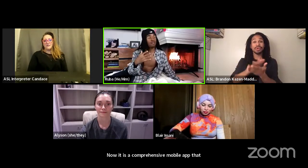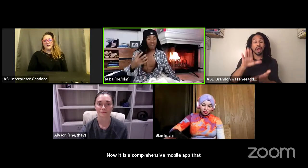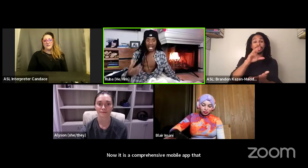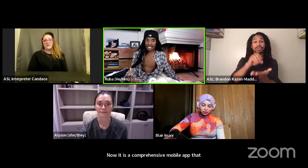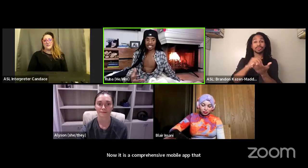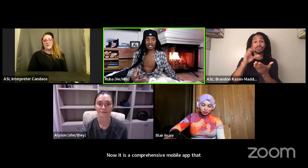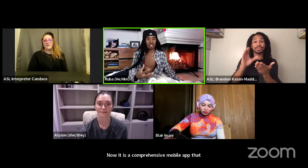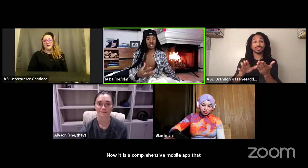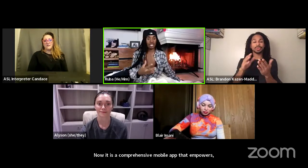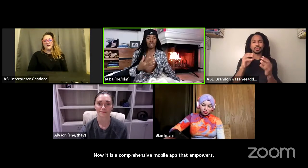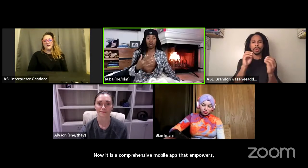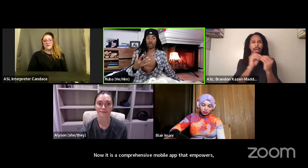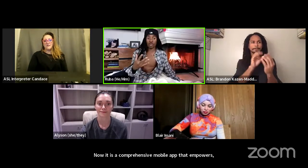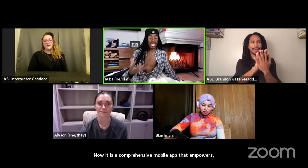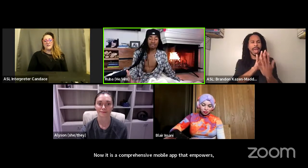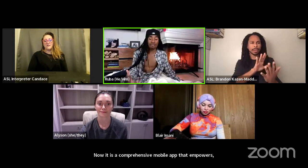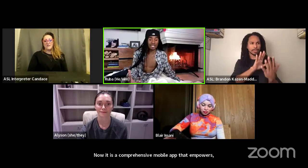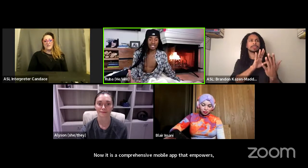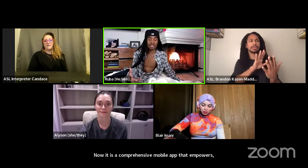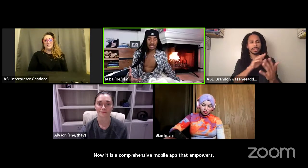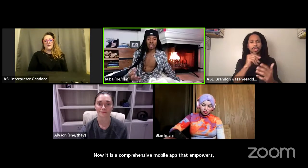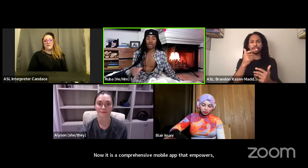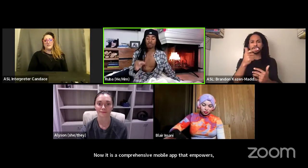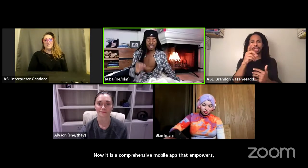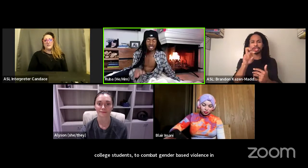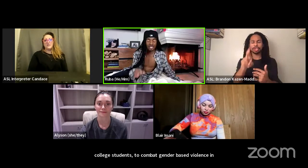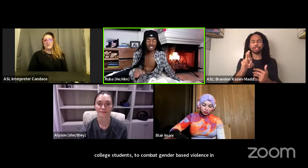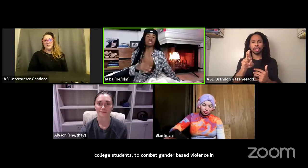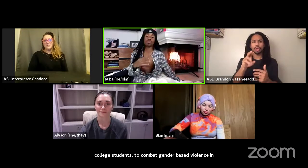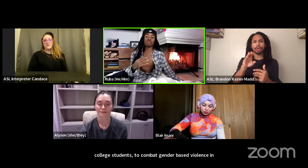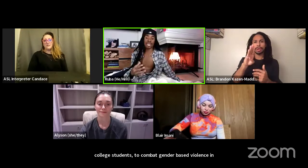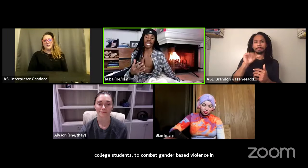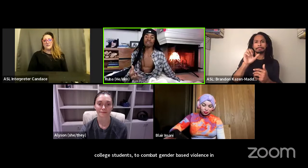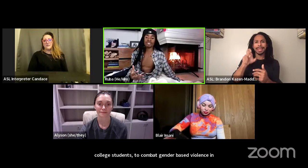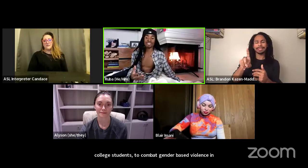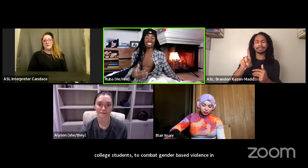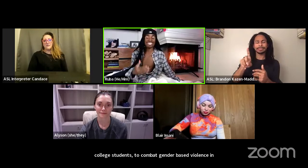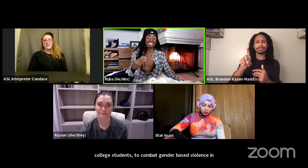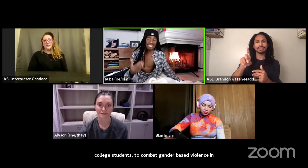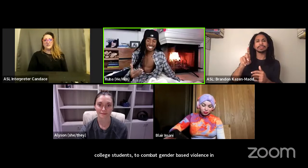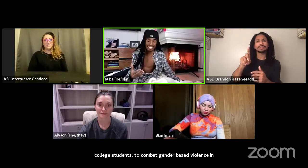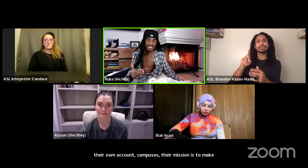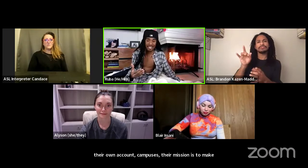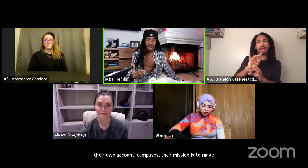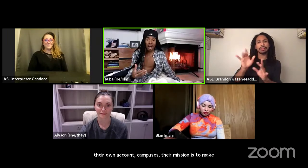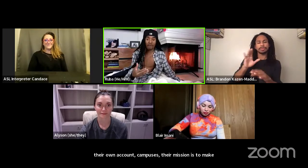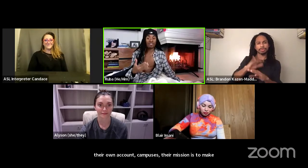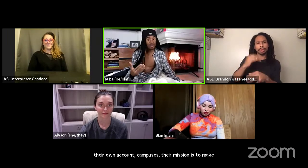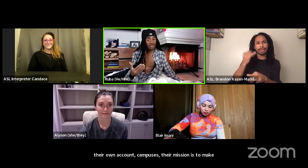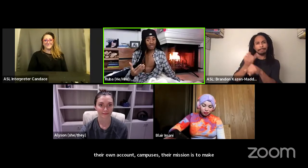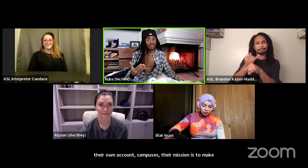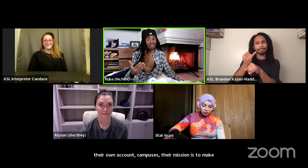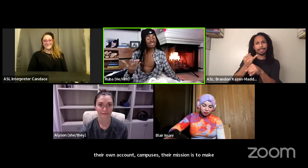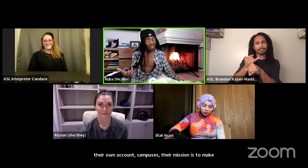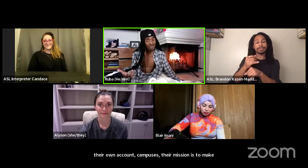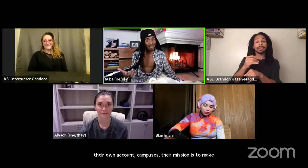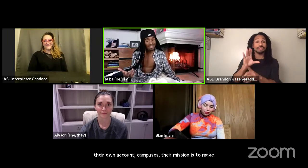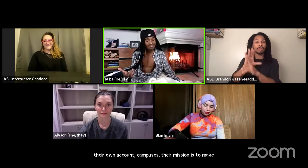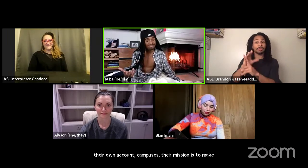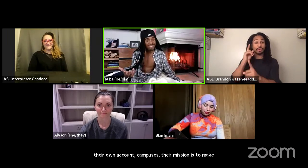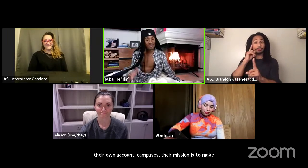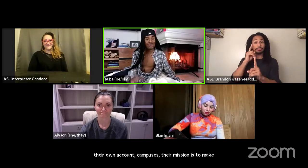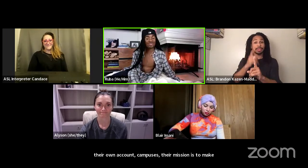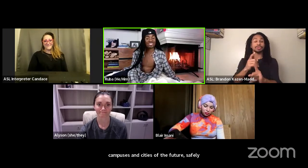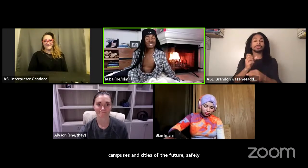gender-based violence on their campuses. Their mission is to make campuses and cities of the future